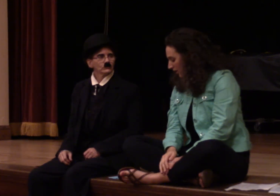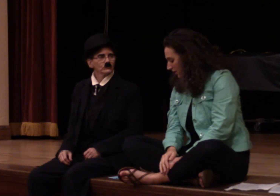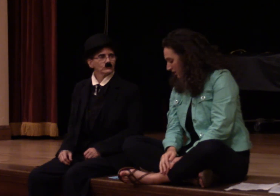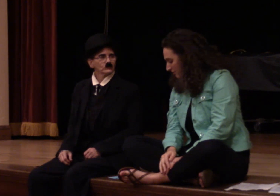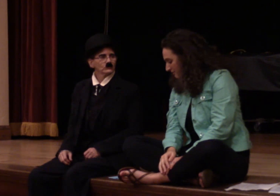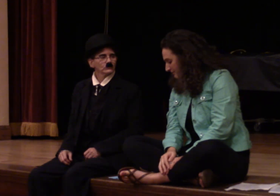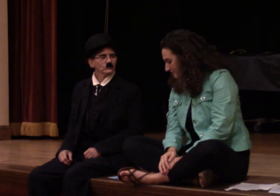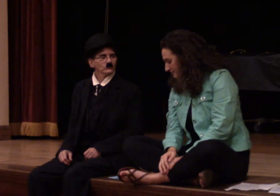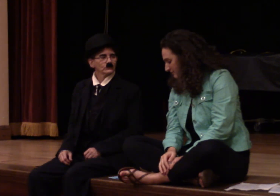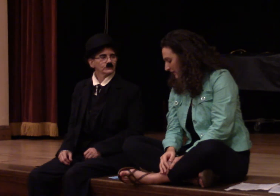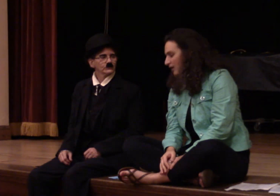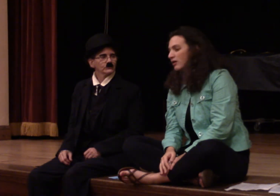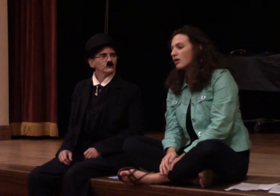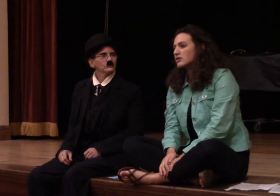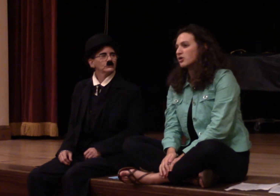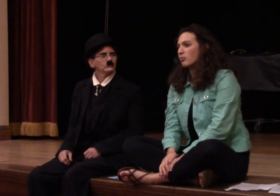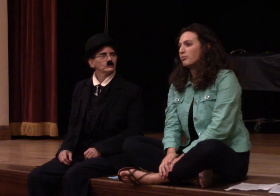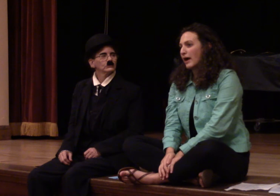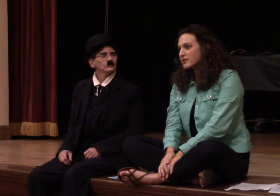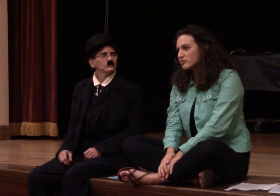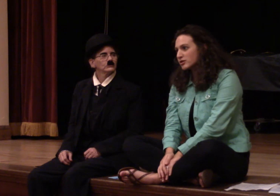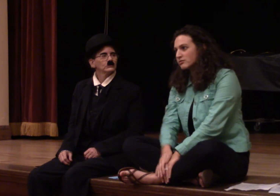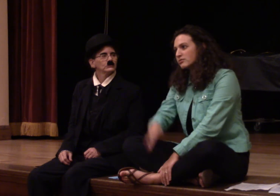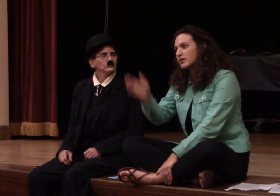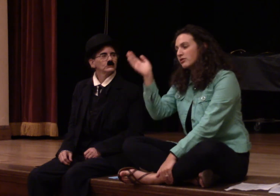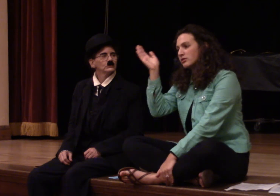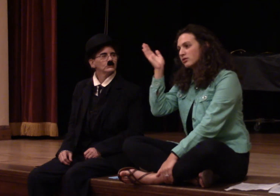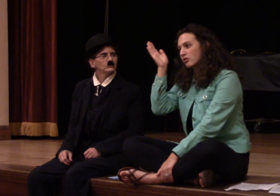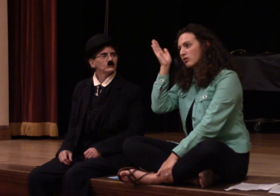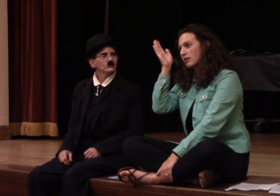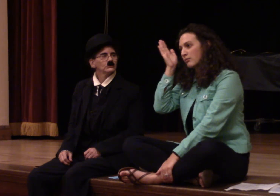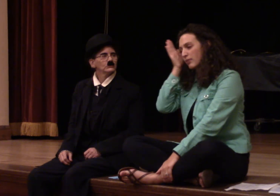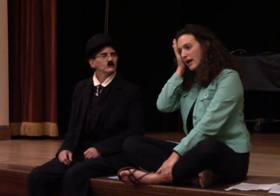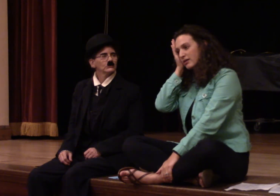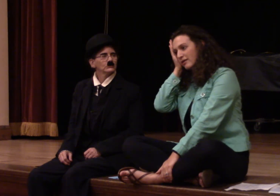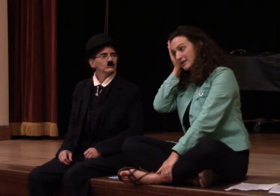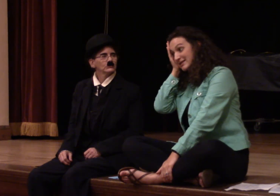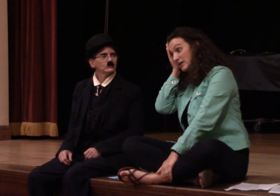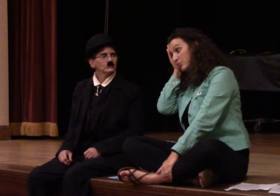Home. So bedroom, you would do bed, like sleep,